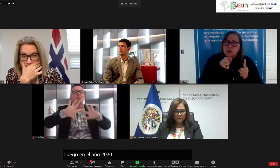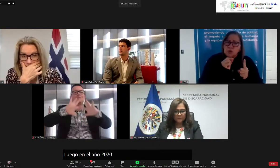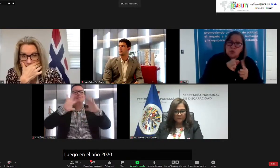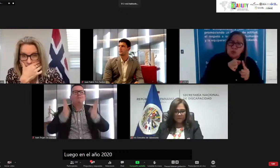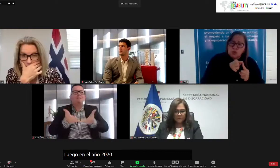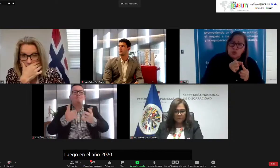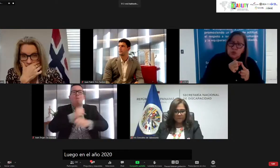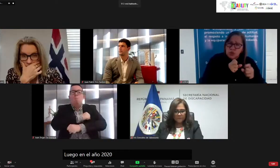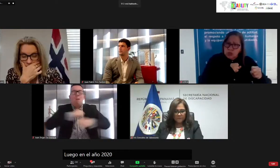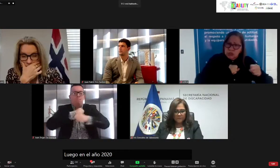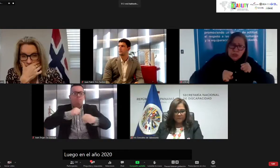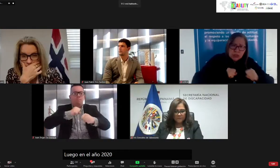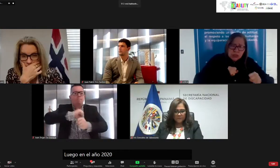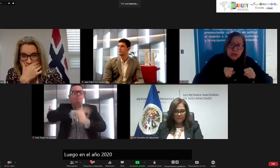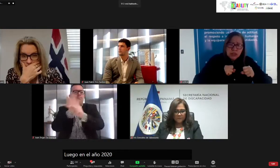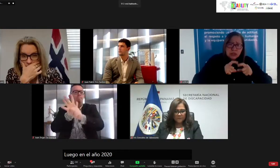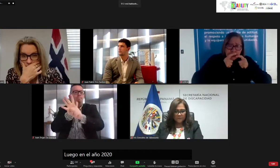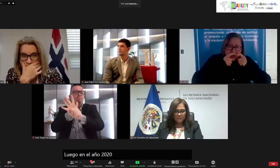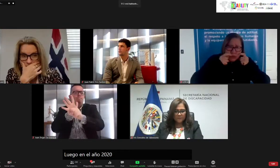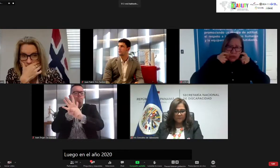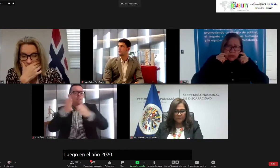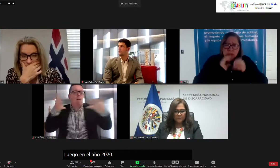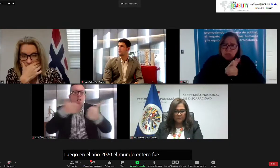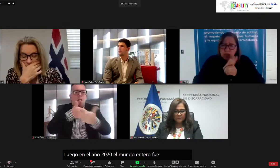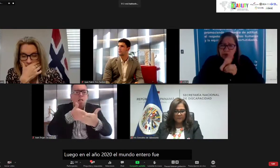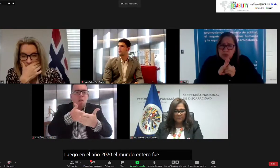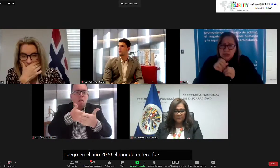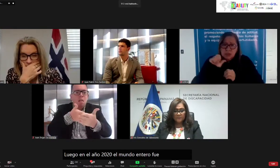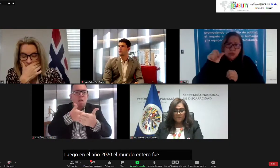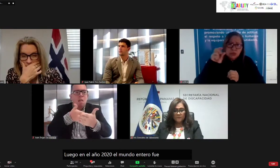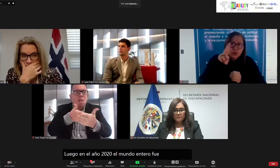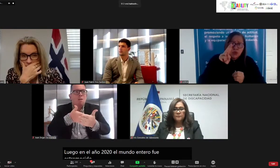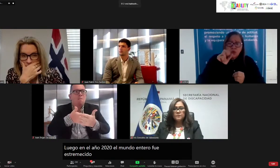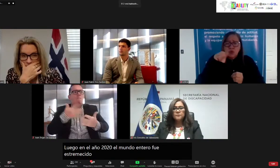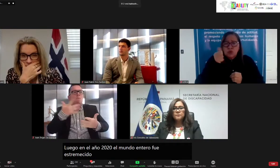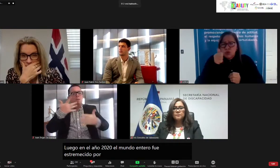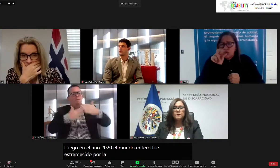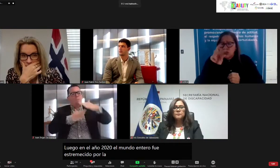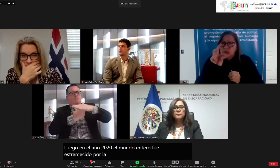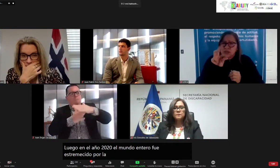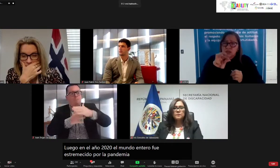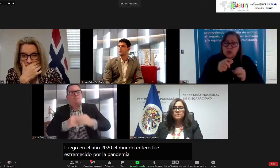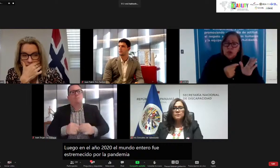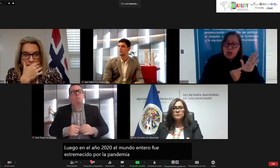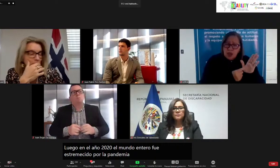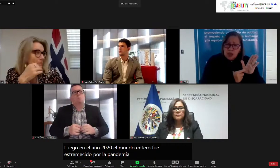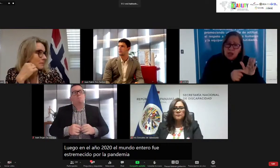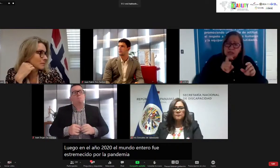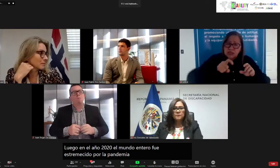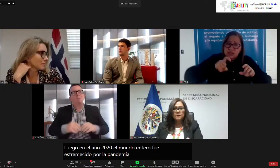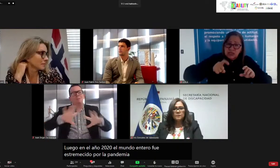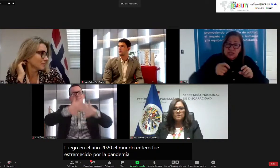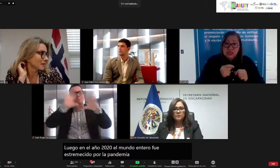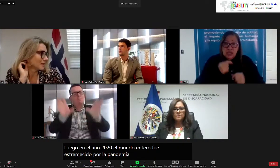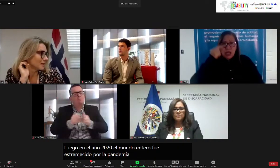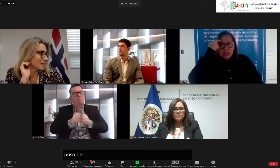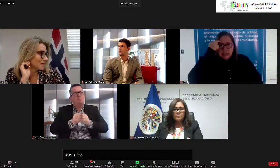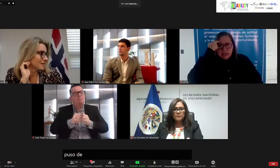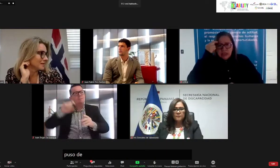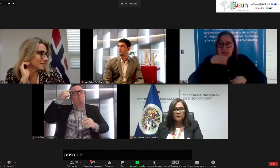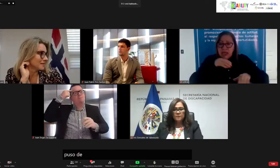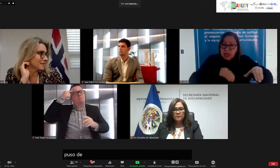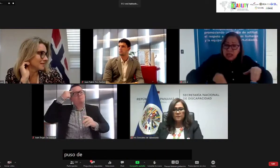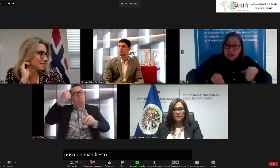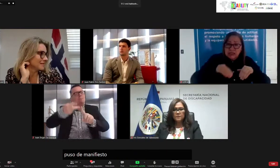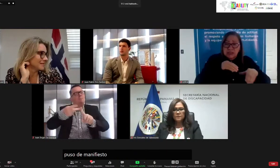the whole world was hit by covet 19 and this showed the need